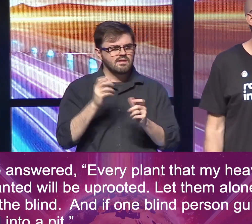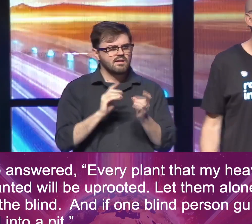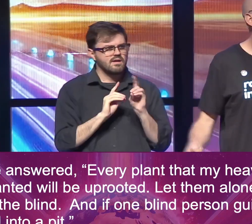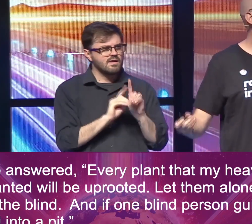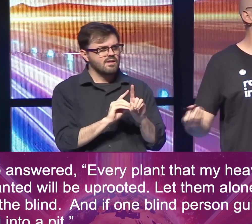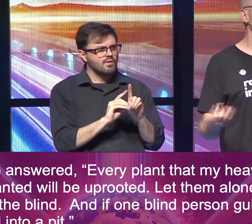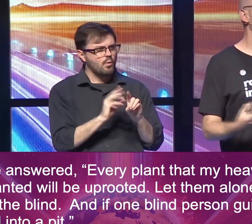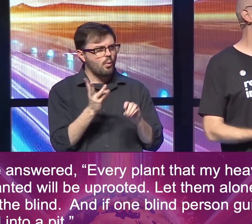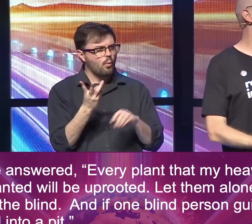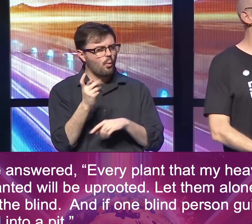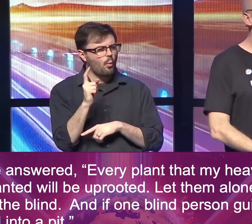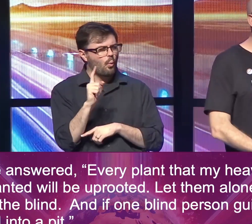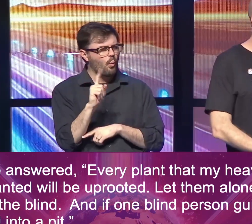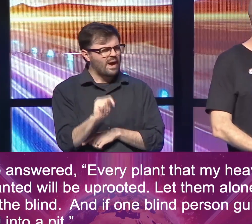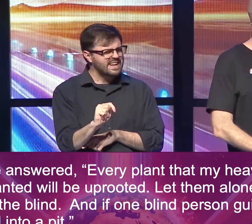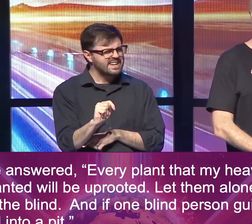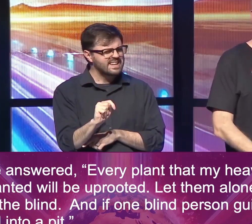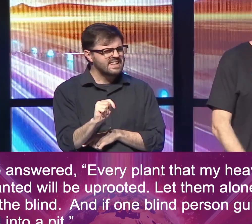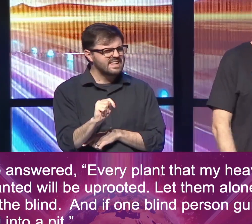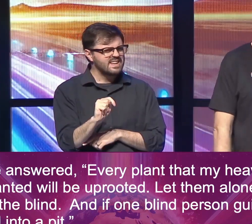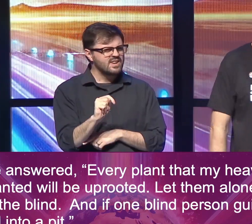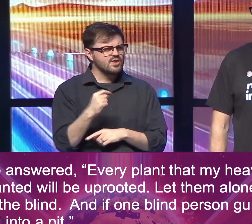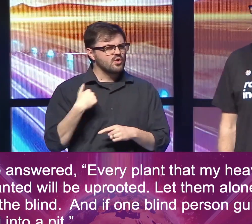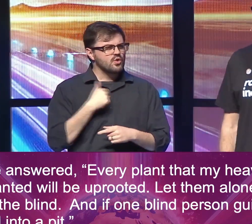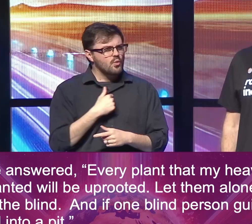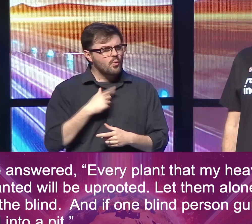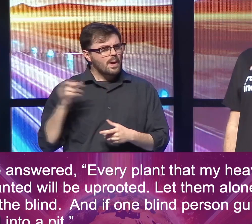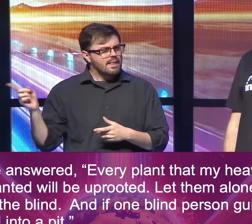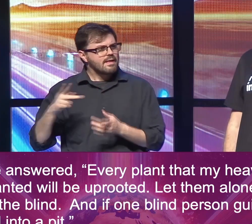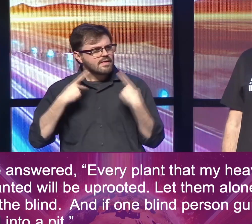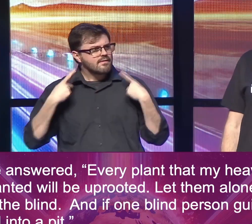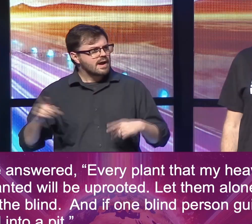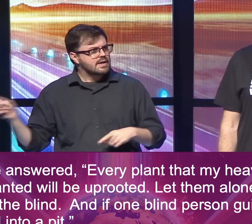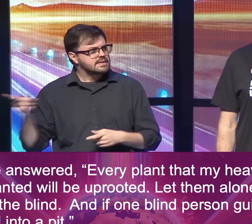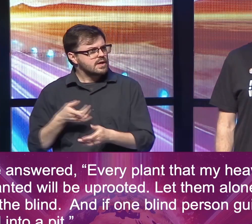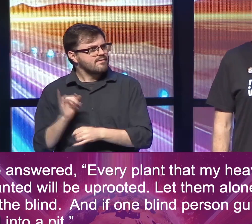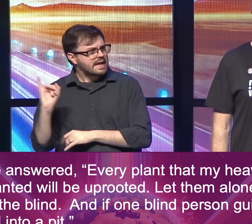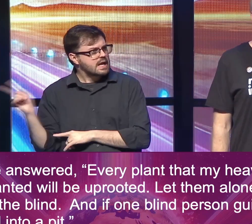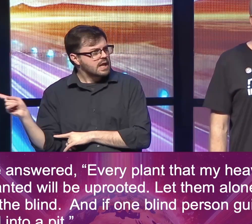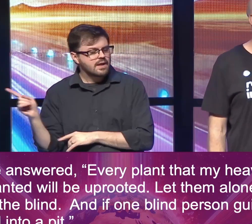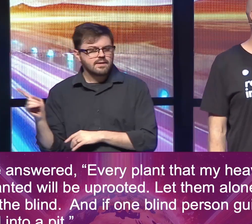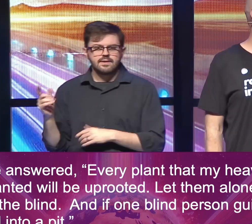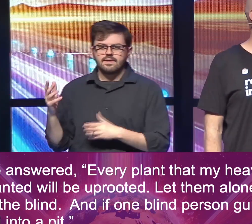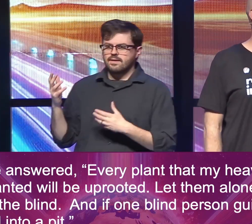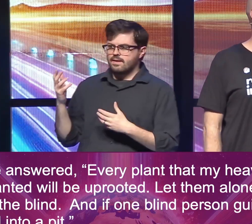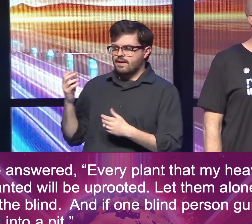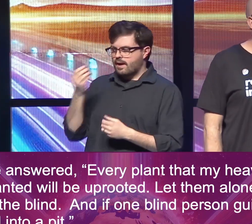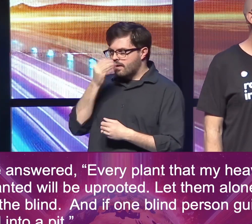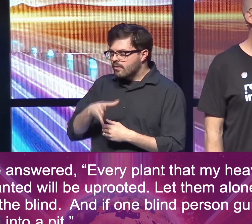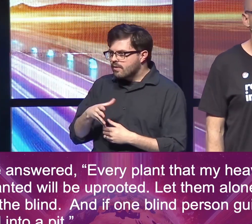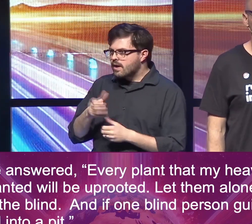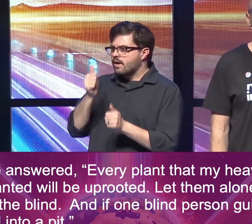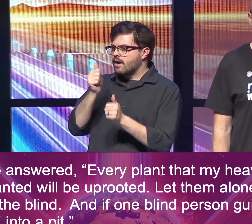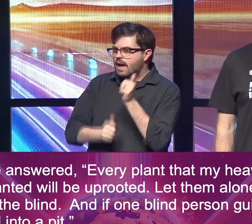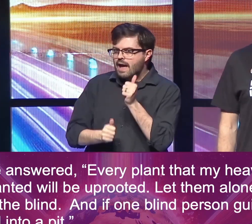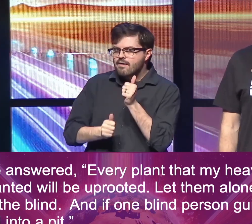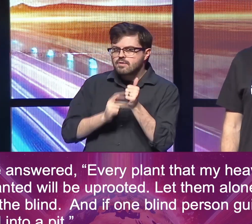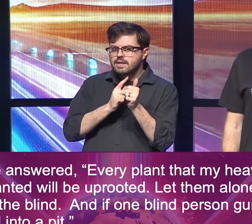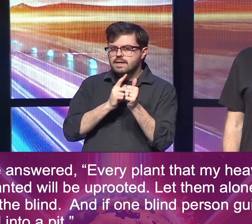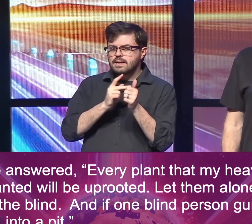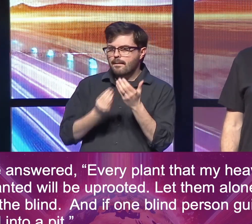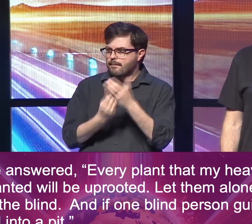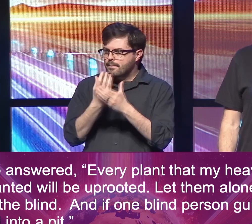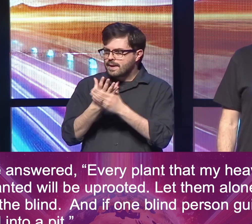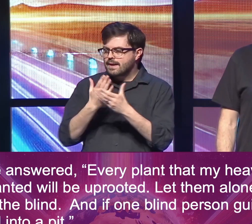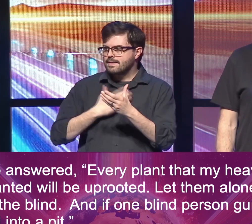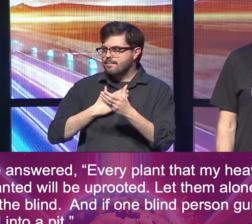Jesus? We're talking about the Pharisees. And he's like, yeah, and every plant that my Father doesn't plant will be uprooted. Leave